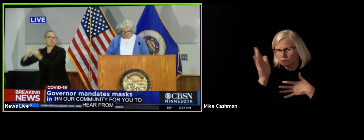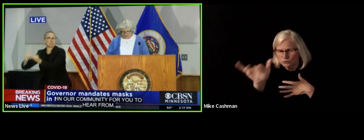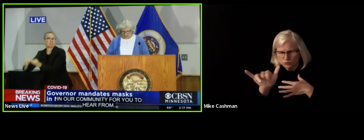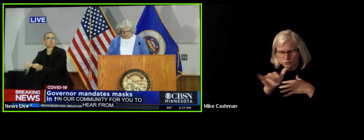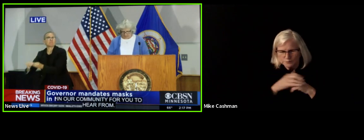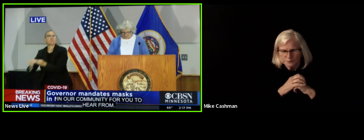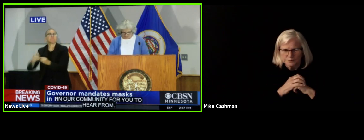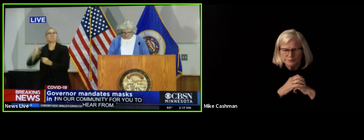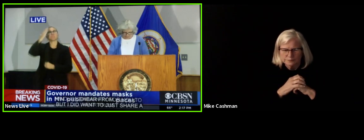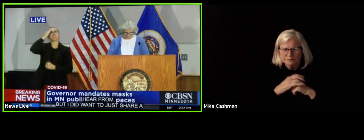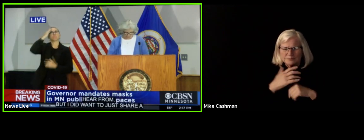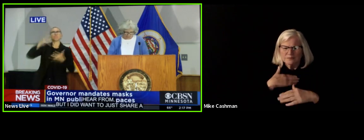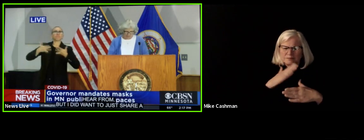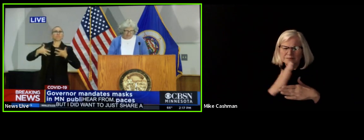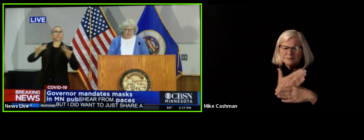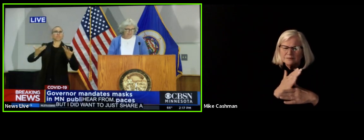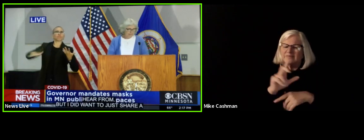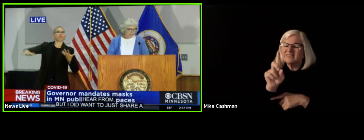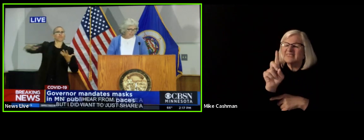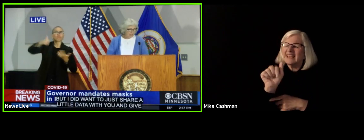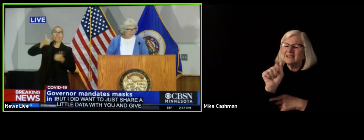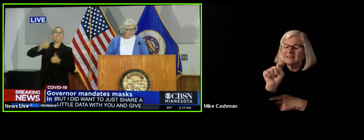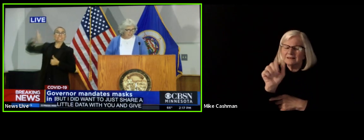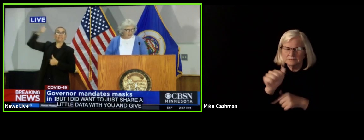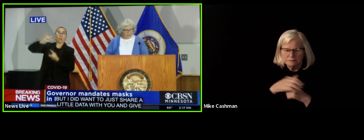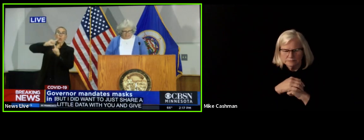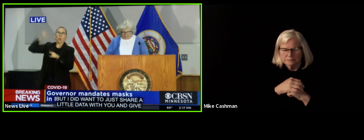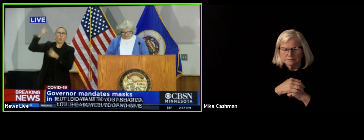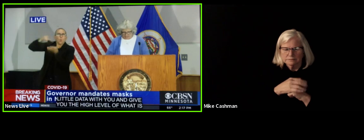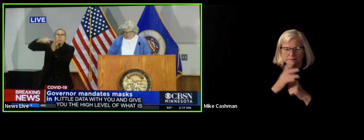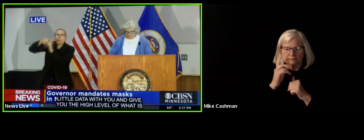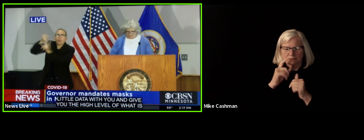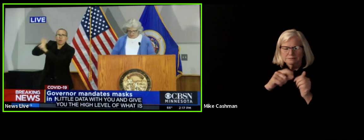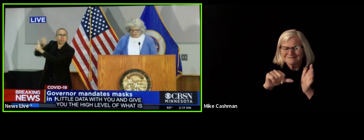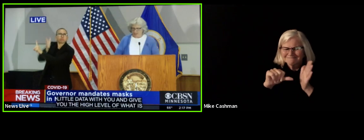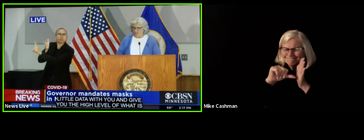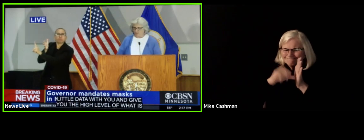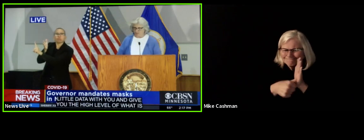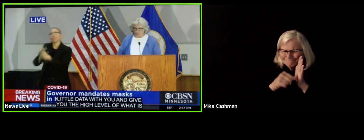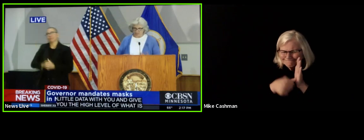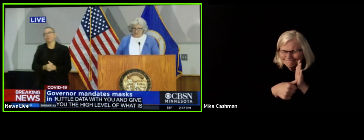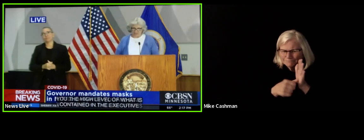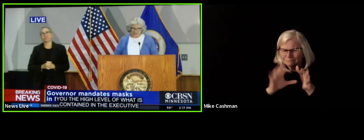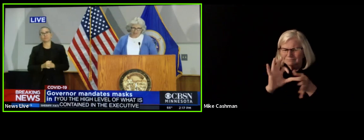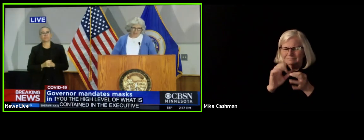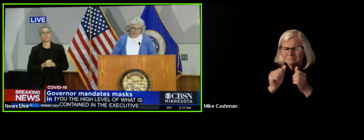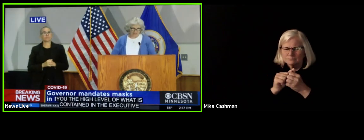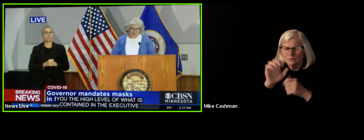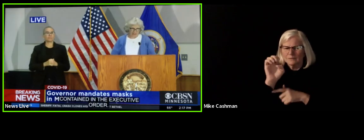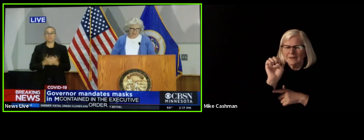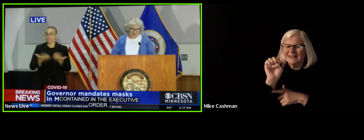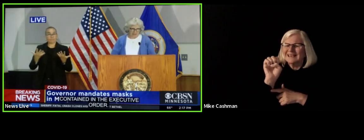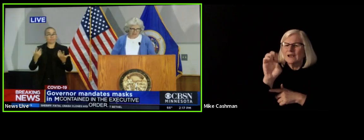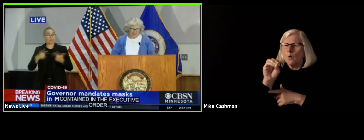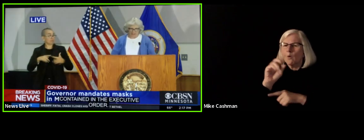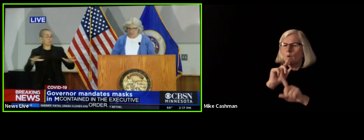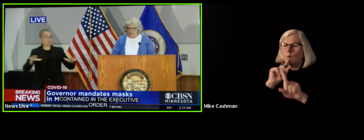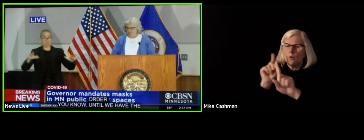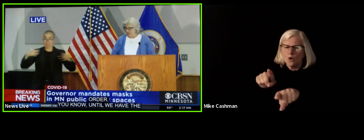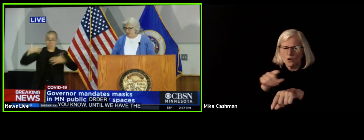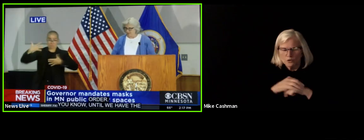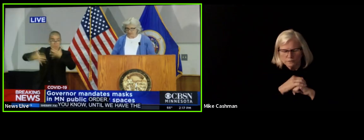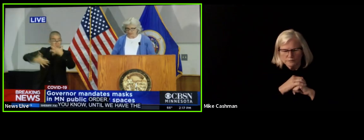is contained in the executive order. You know, until we have the weapons that the governor has talked about and the